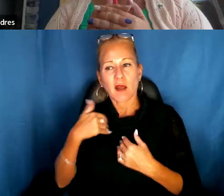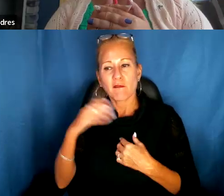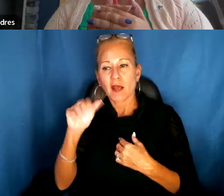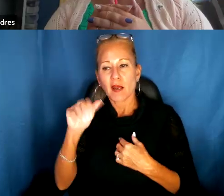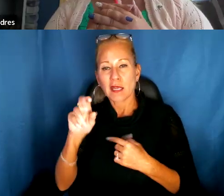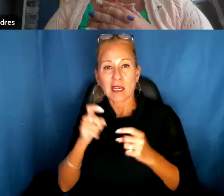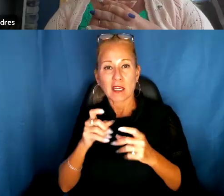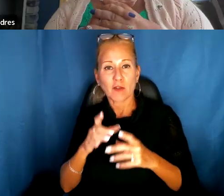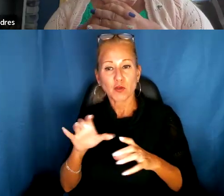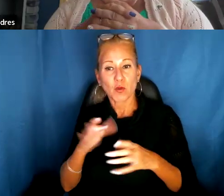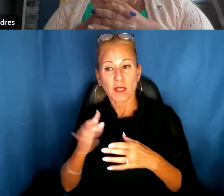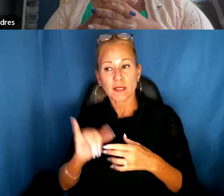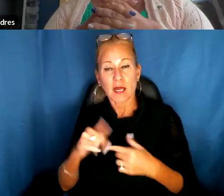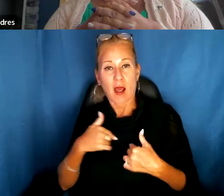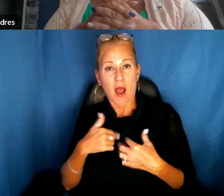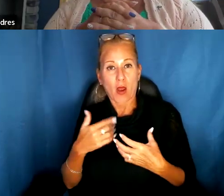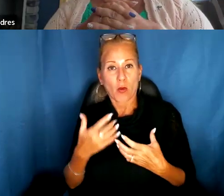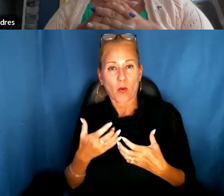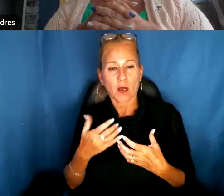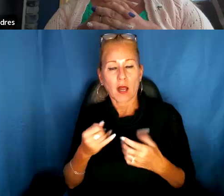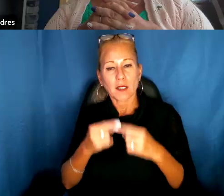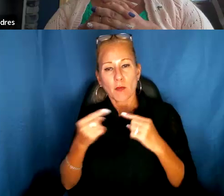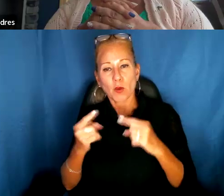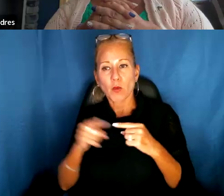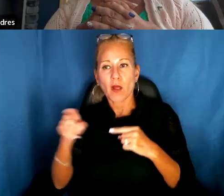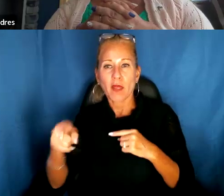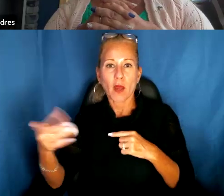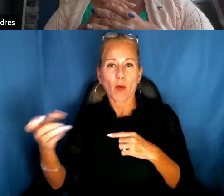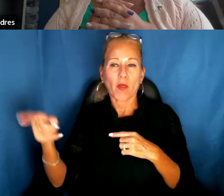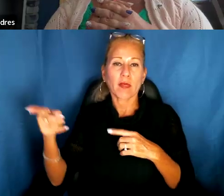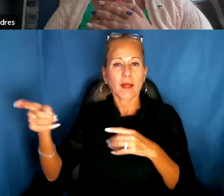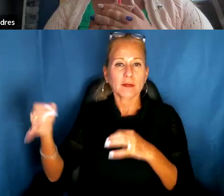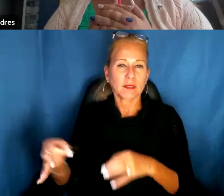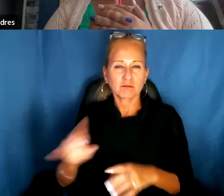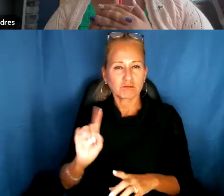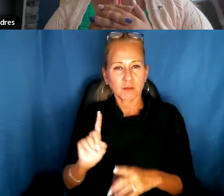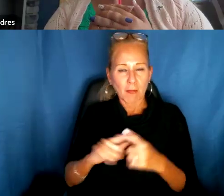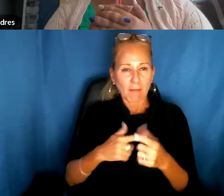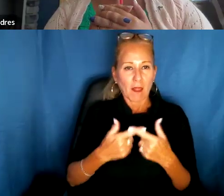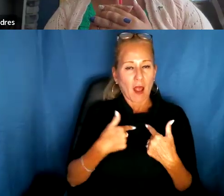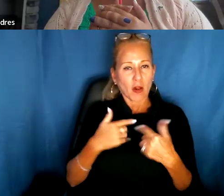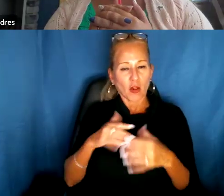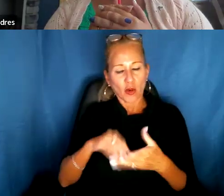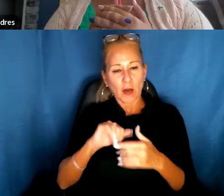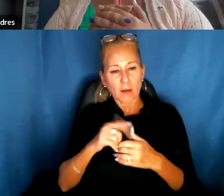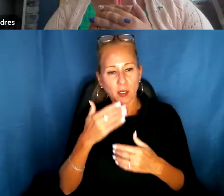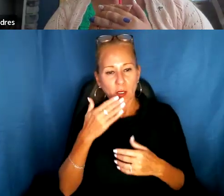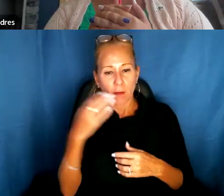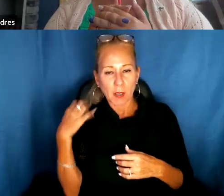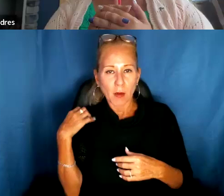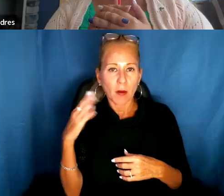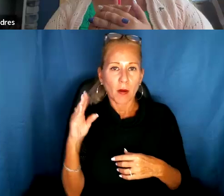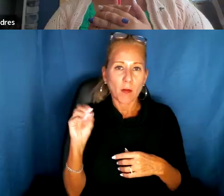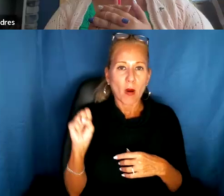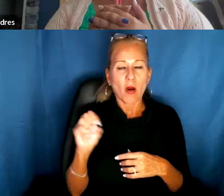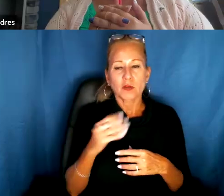that do the things I want as opposed to doing what they want when they're here, right? And learning how to be a boss and how to be a good employer and how to have